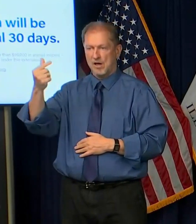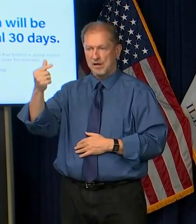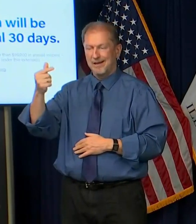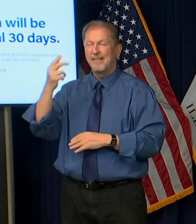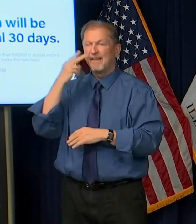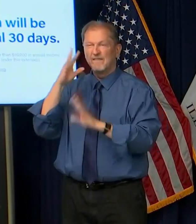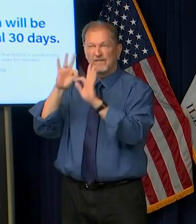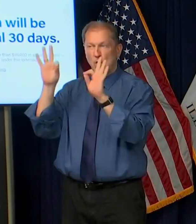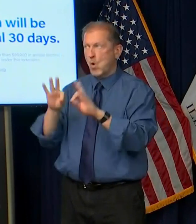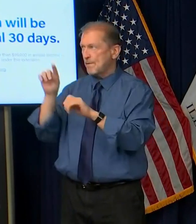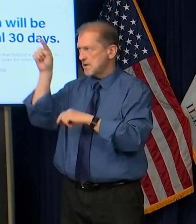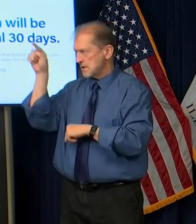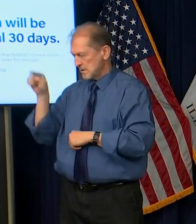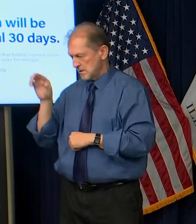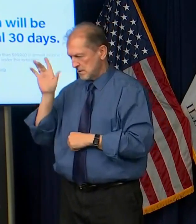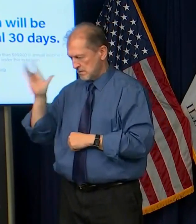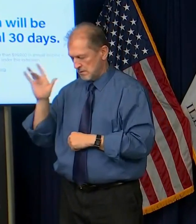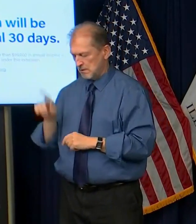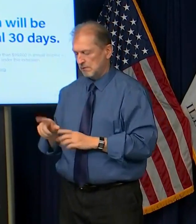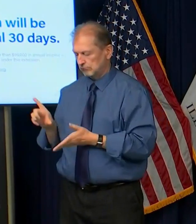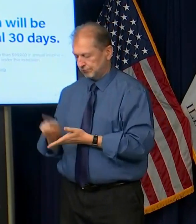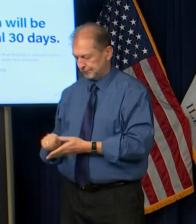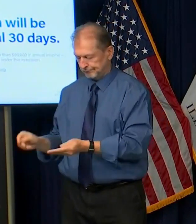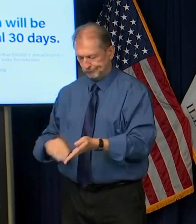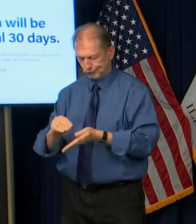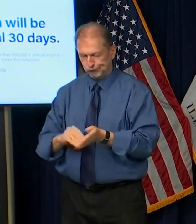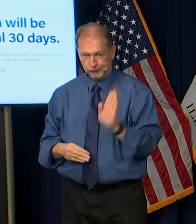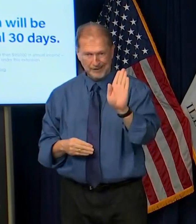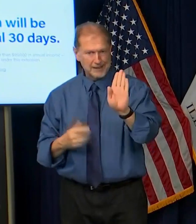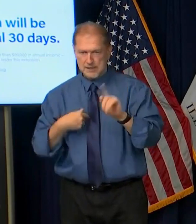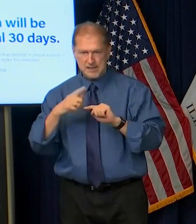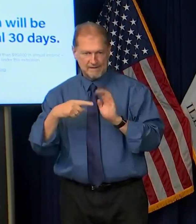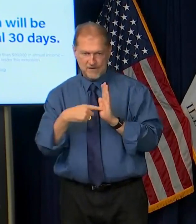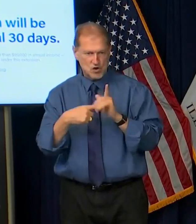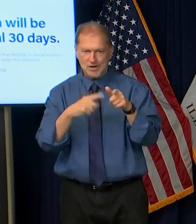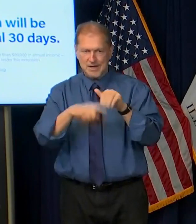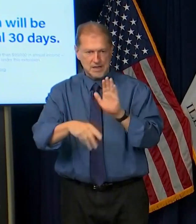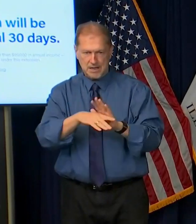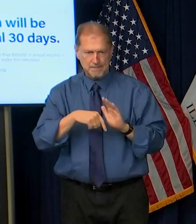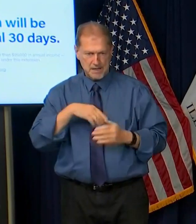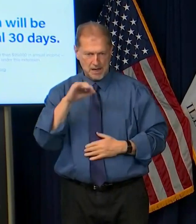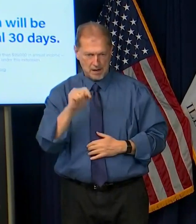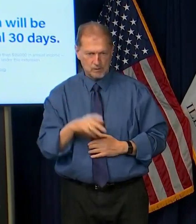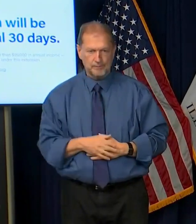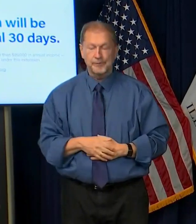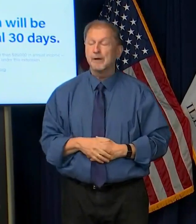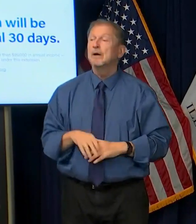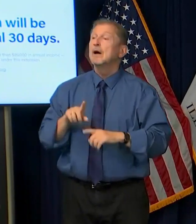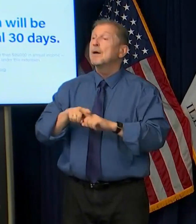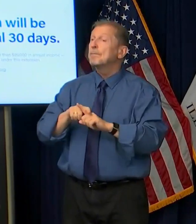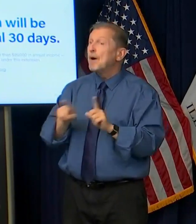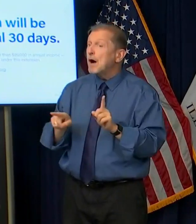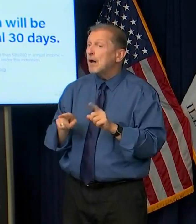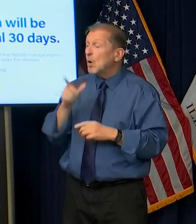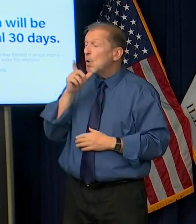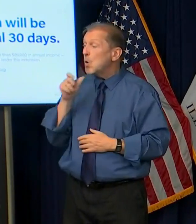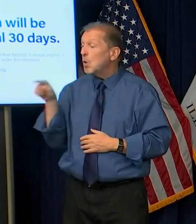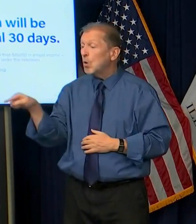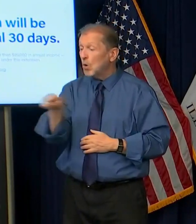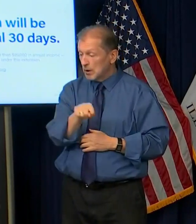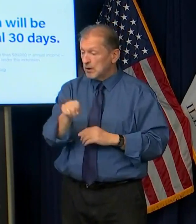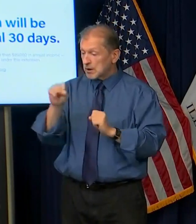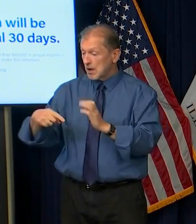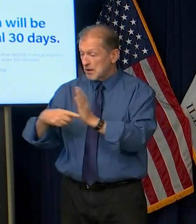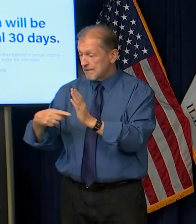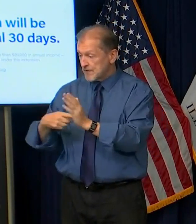also clarifies that enforcement of pre-pandemic eviction orders can indeed move forward if there are serious